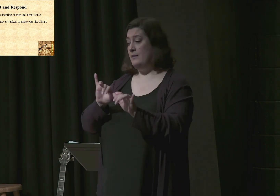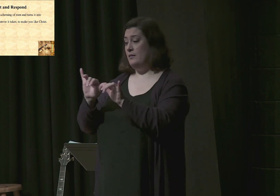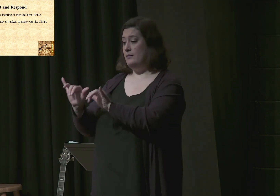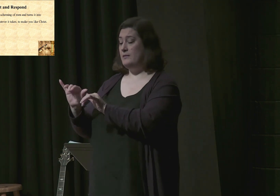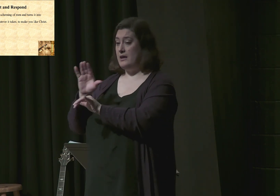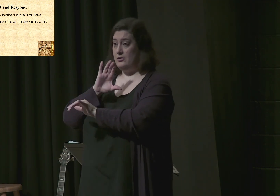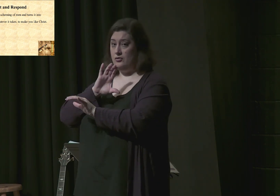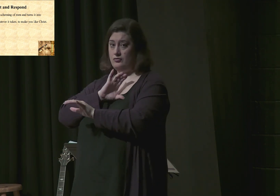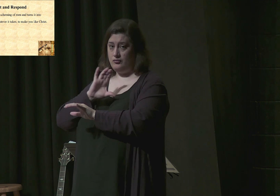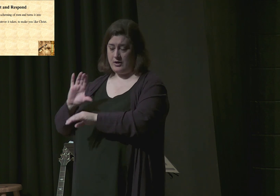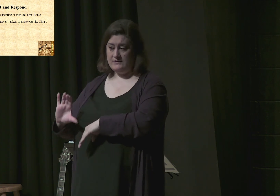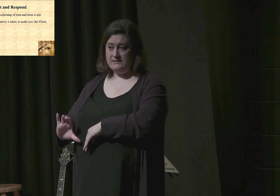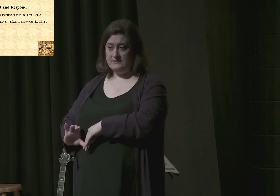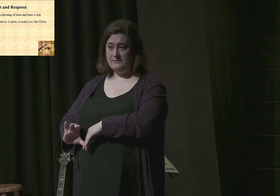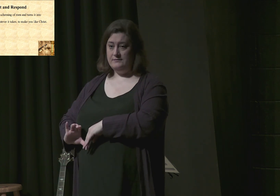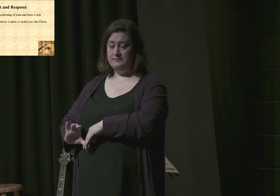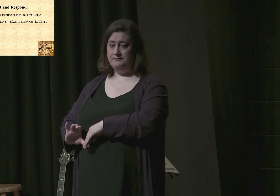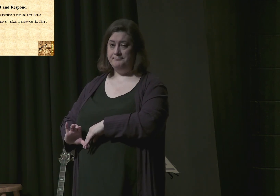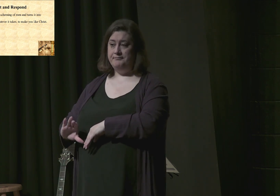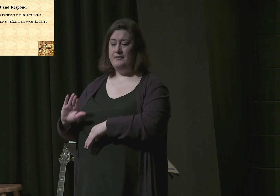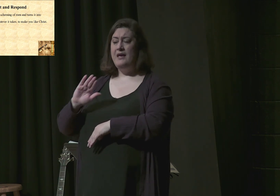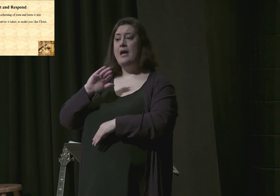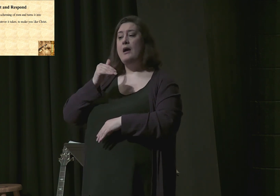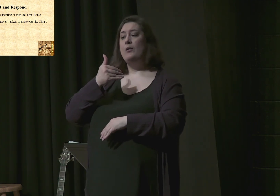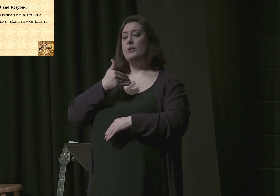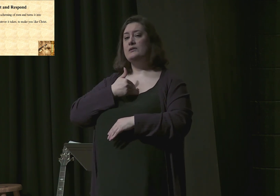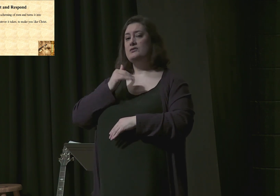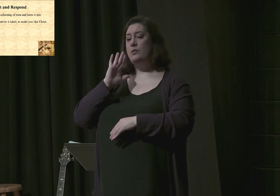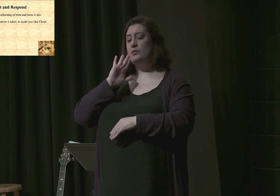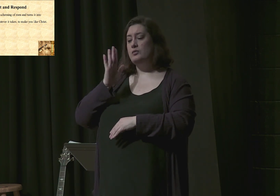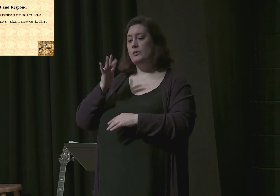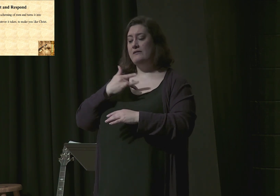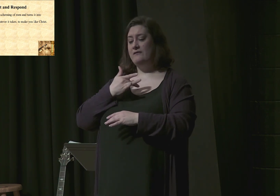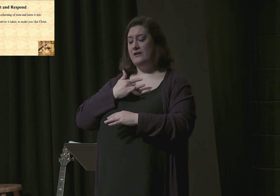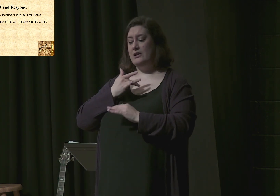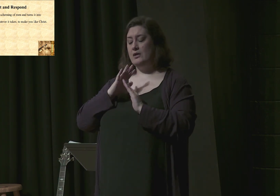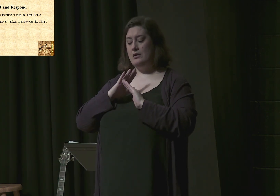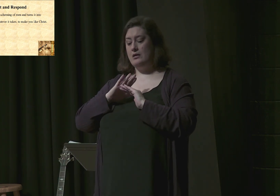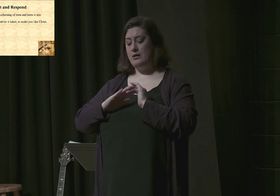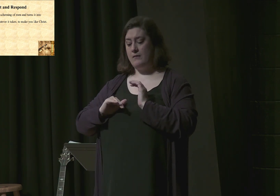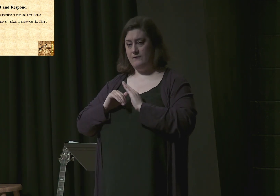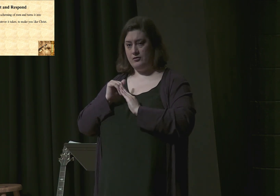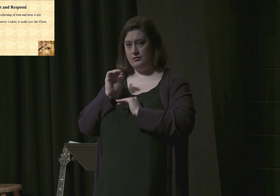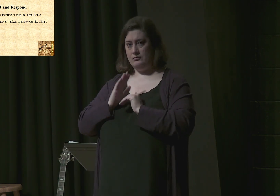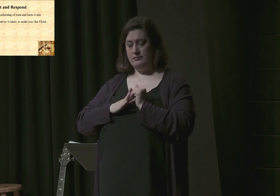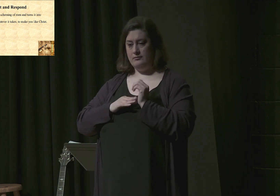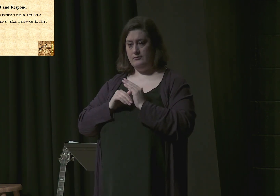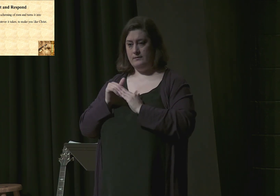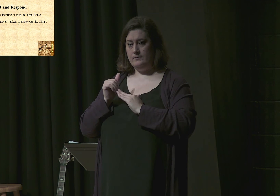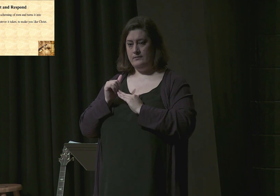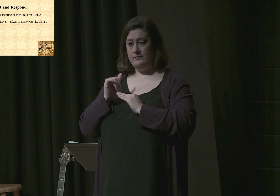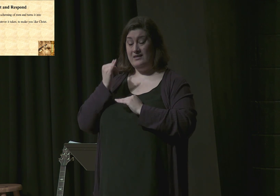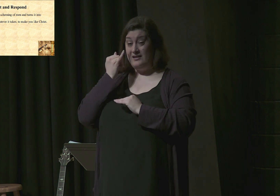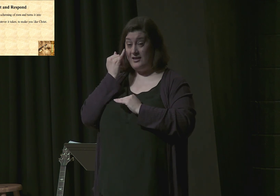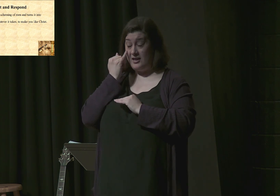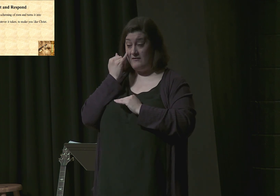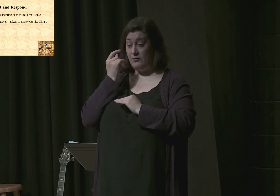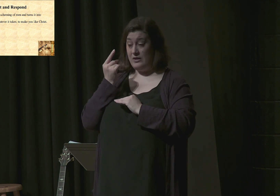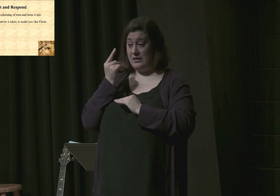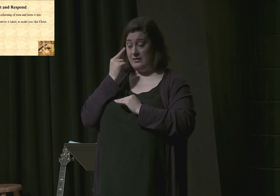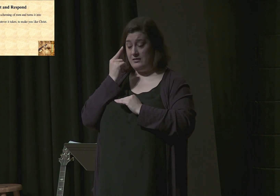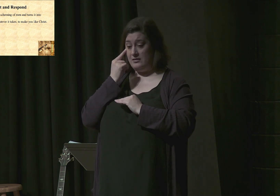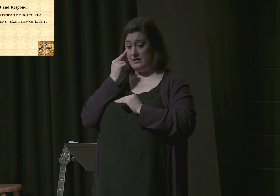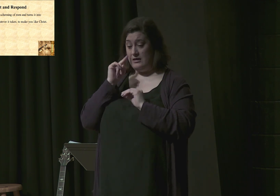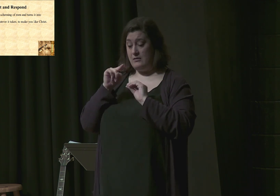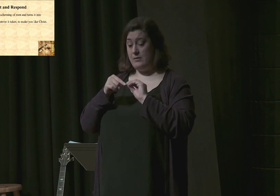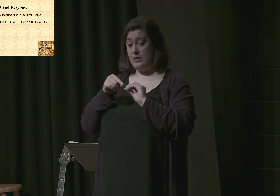Romans 8:28-30 teaches us this great truth. Our souls will be deeply comforted if we will map this